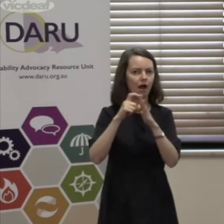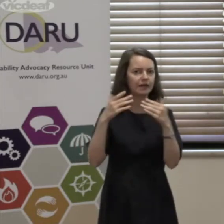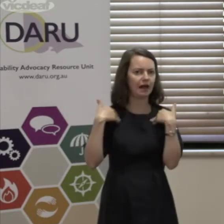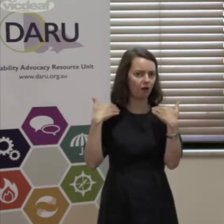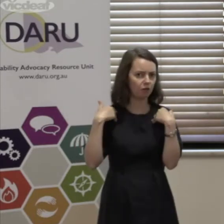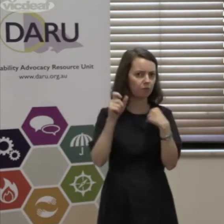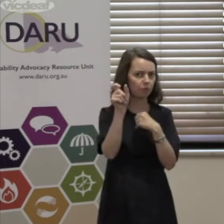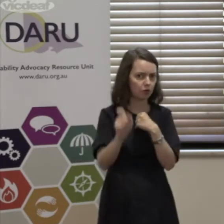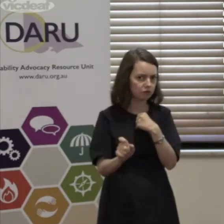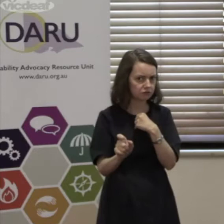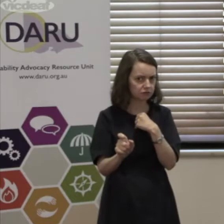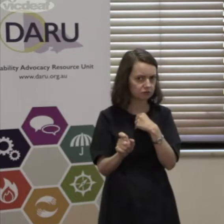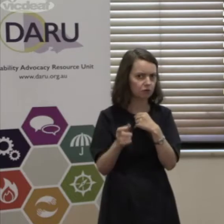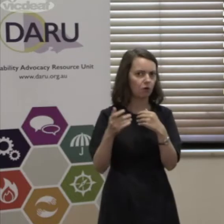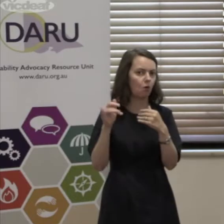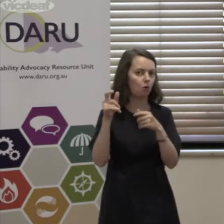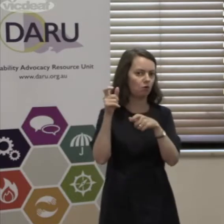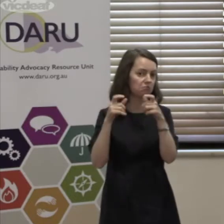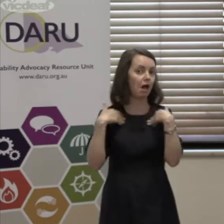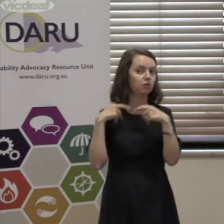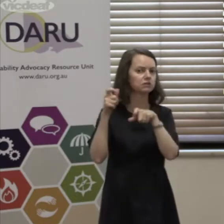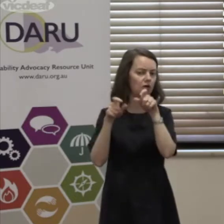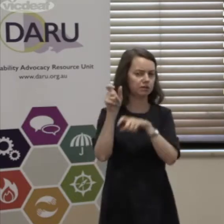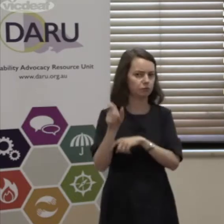educator, social or health science professionals. So